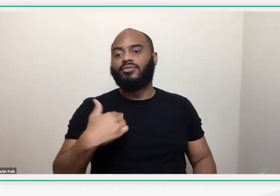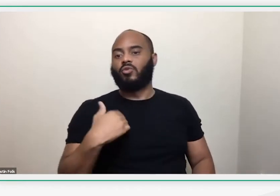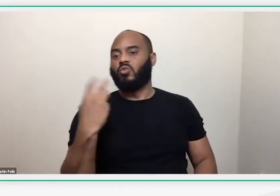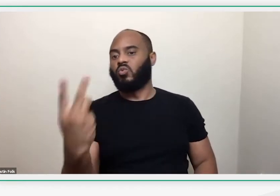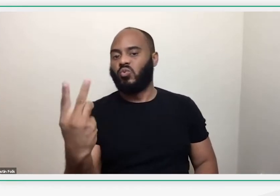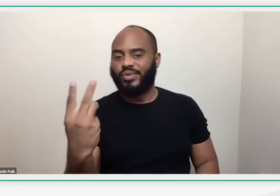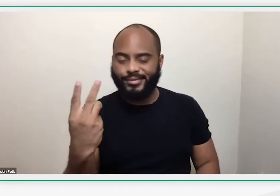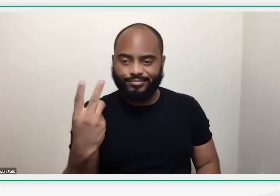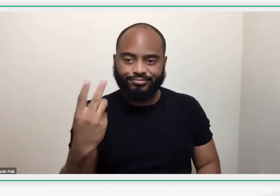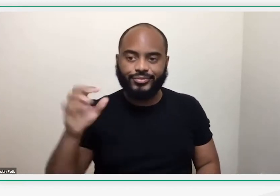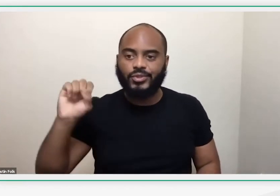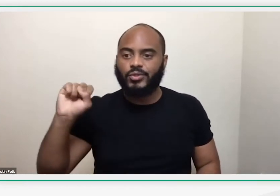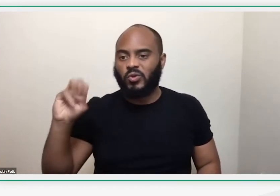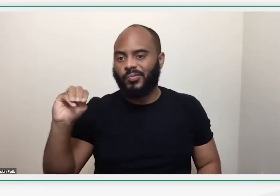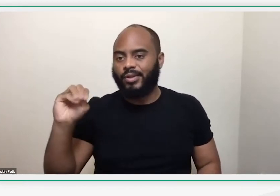Management, Inc.